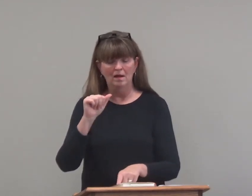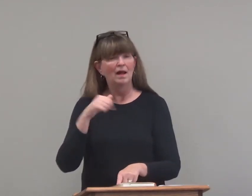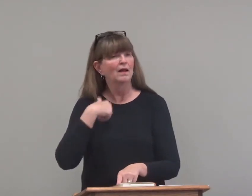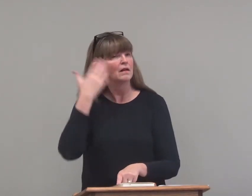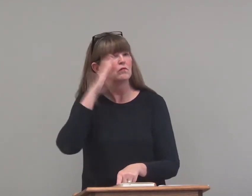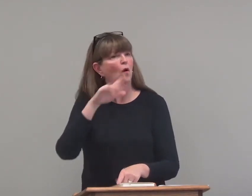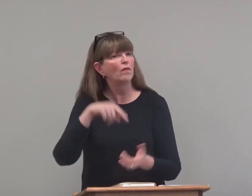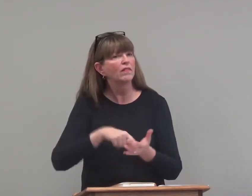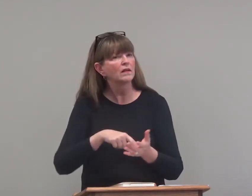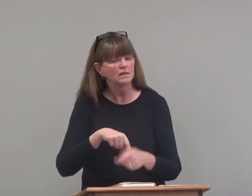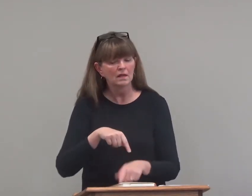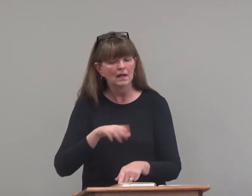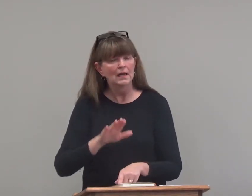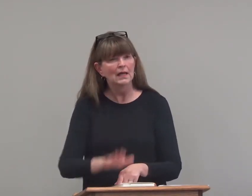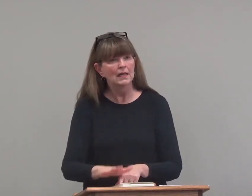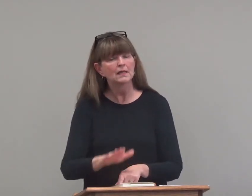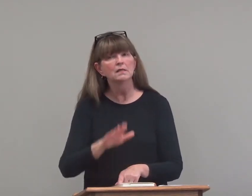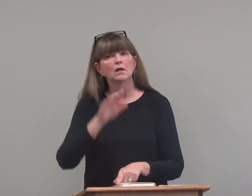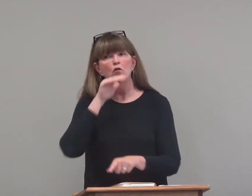Flew with him to meet the Dalai Lama in India.